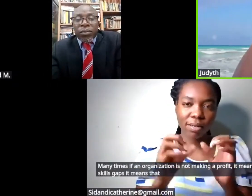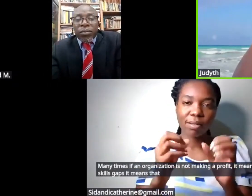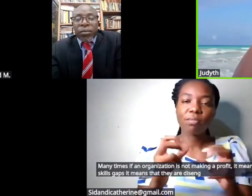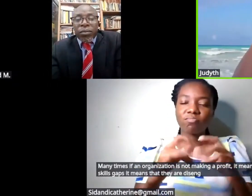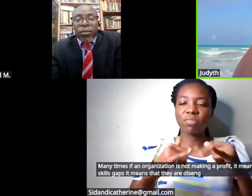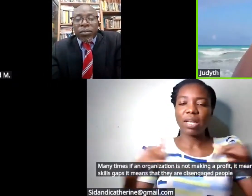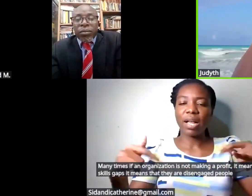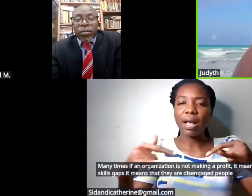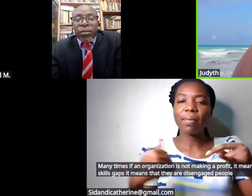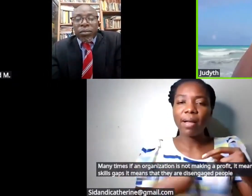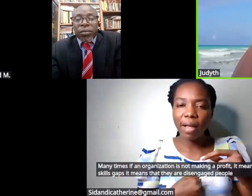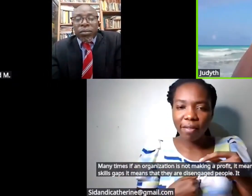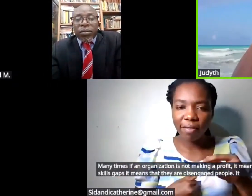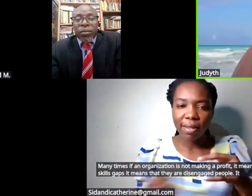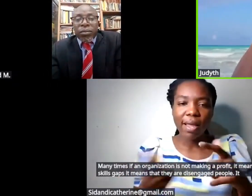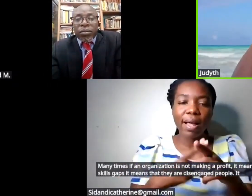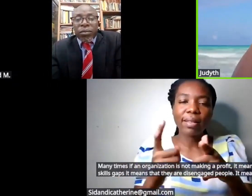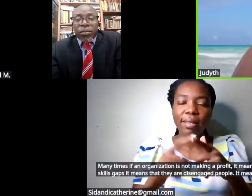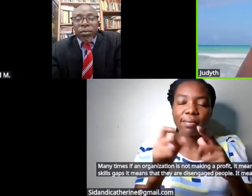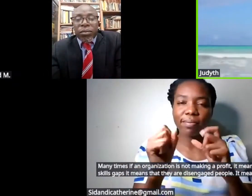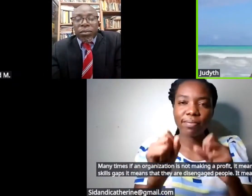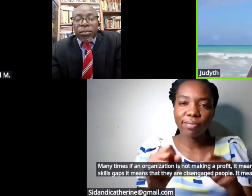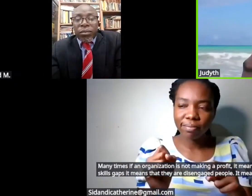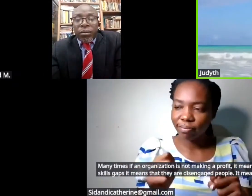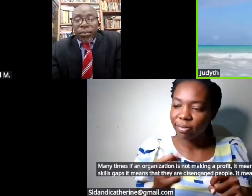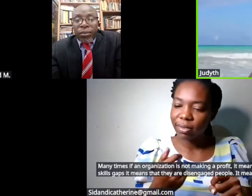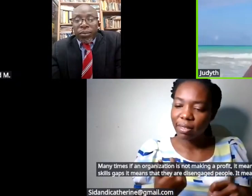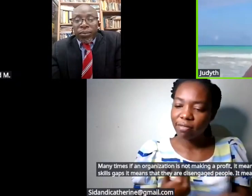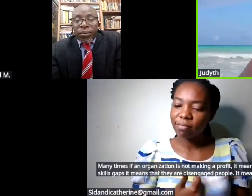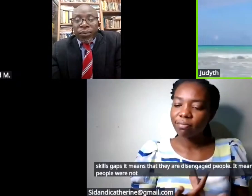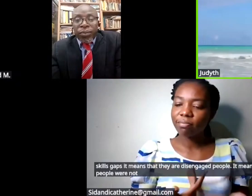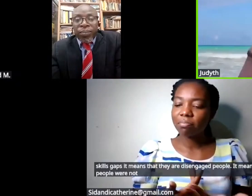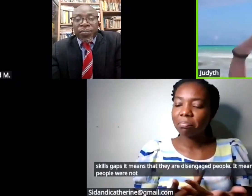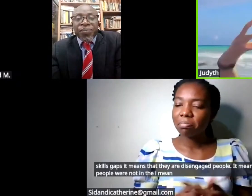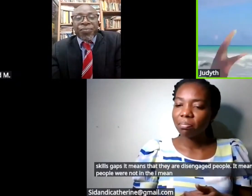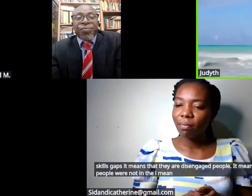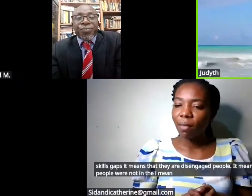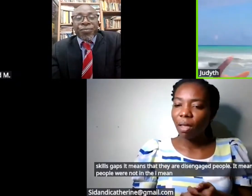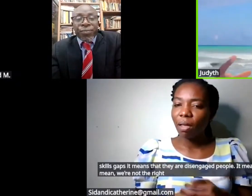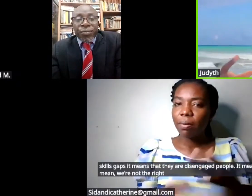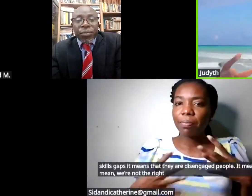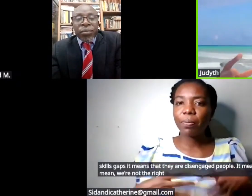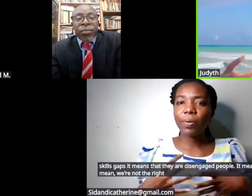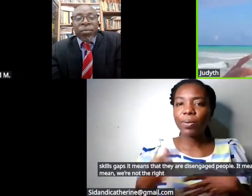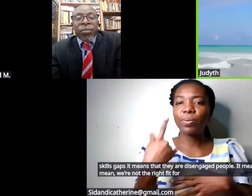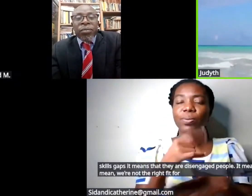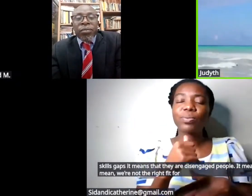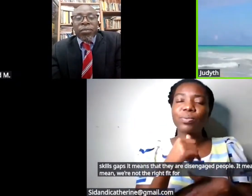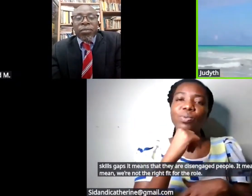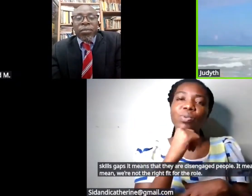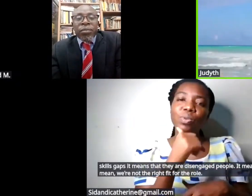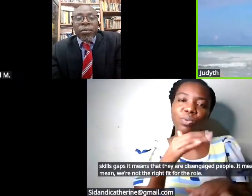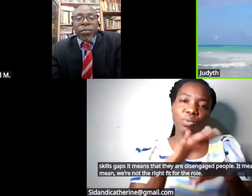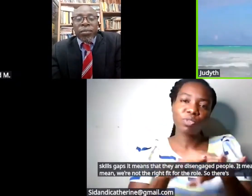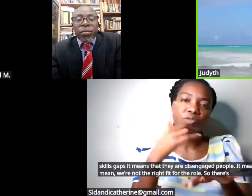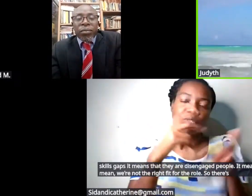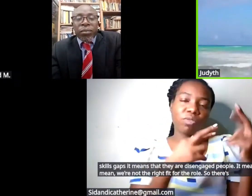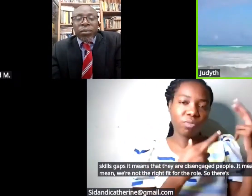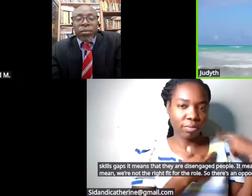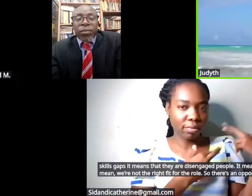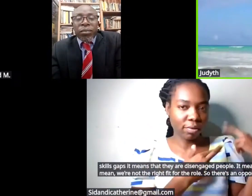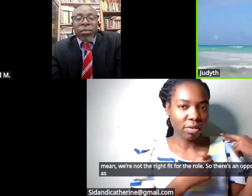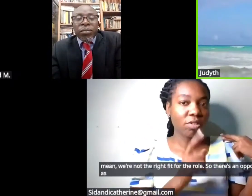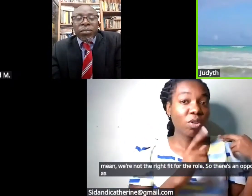It means that the people who are not who are not the right fit for the role. So there's an opportunity for you as